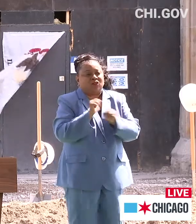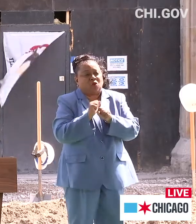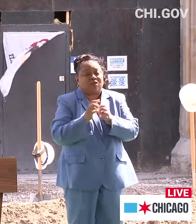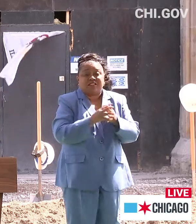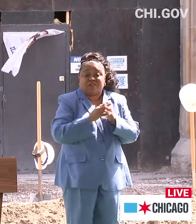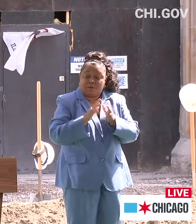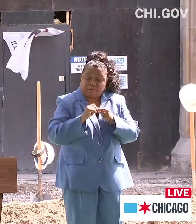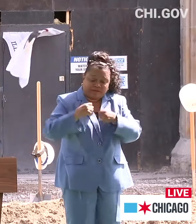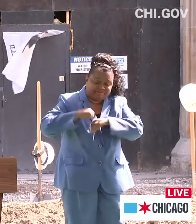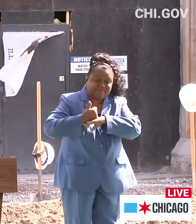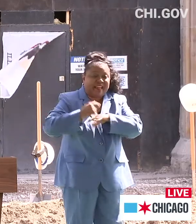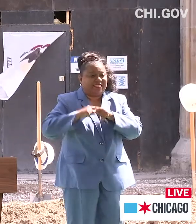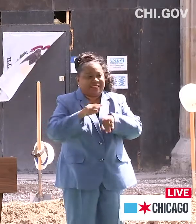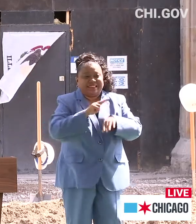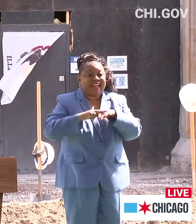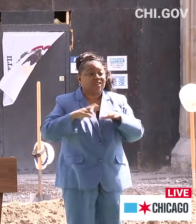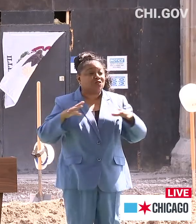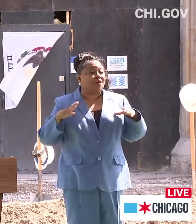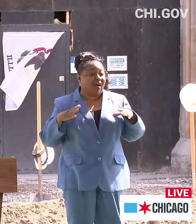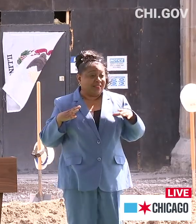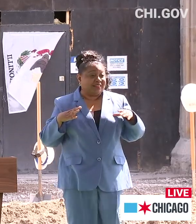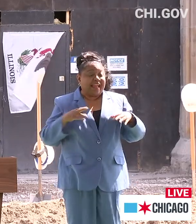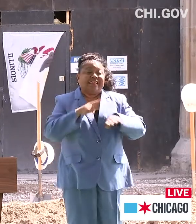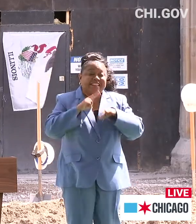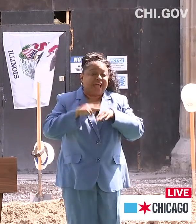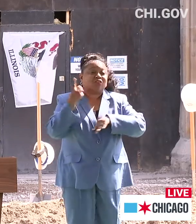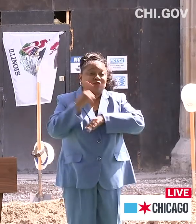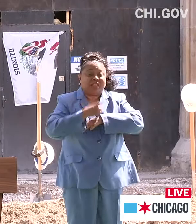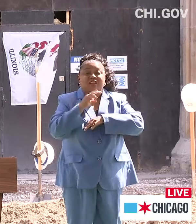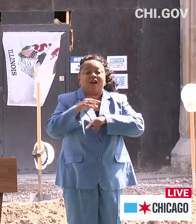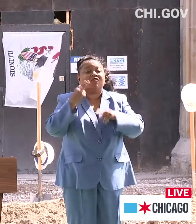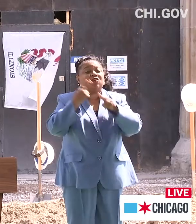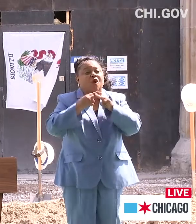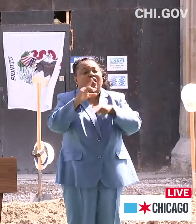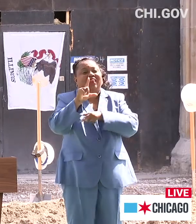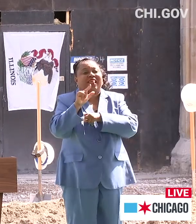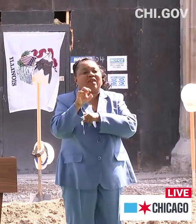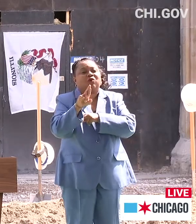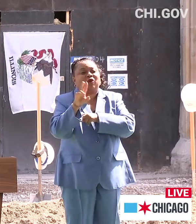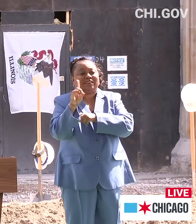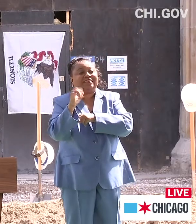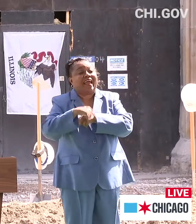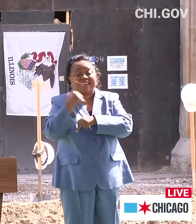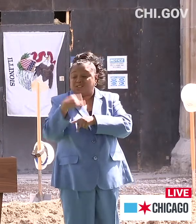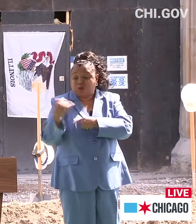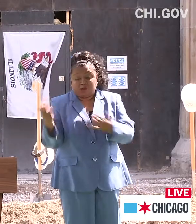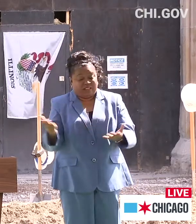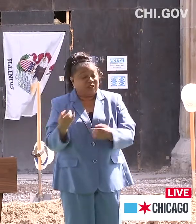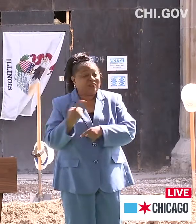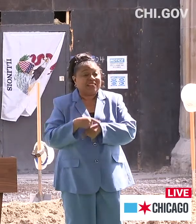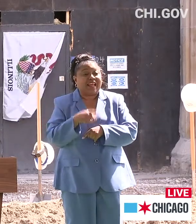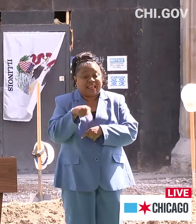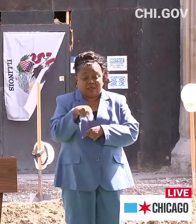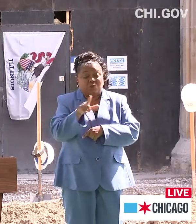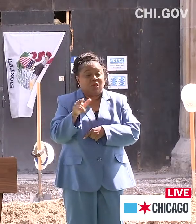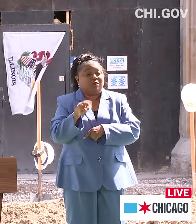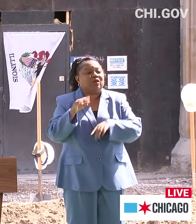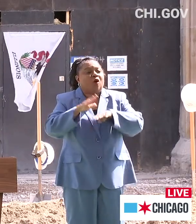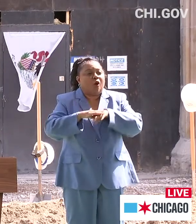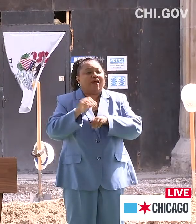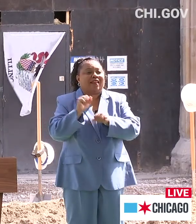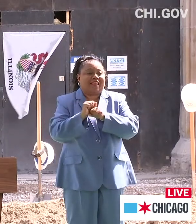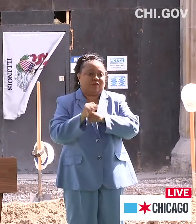by creating this national holiday, national day off called Labor Day. And that's why we're here today at Pullman on Labor